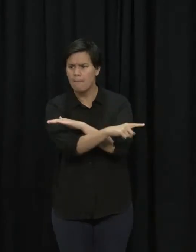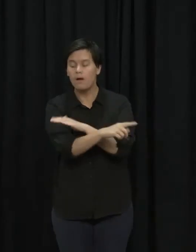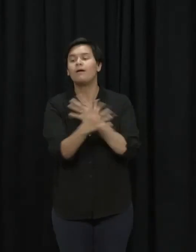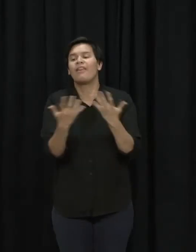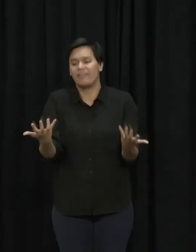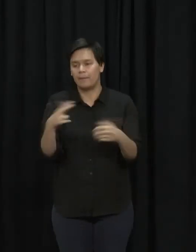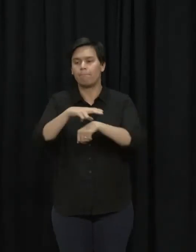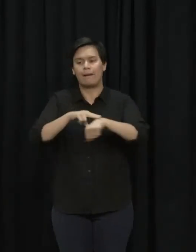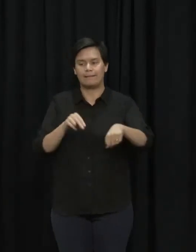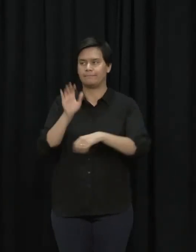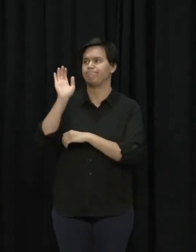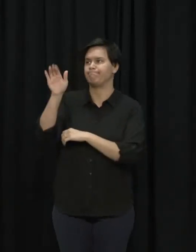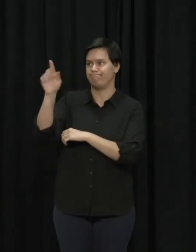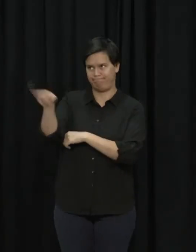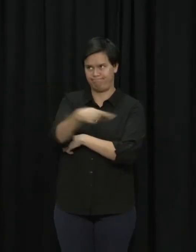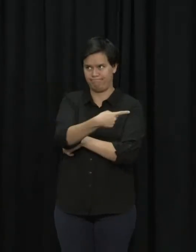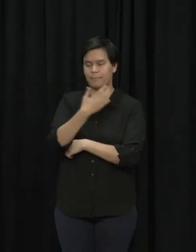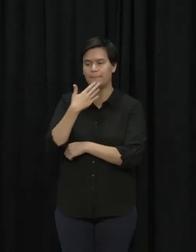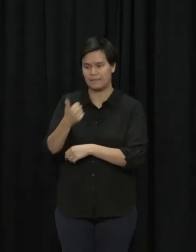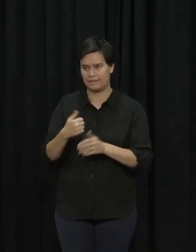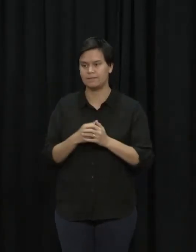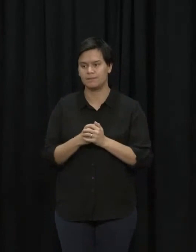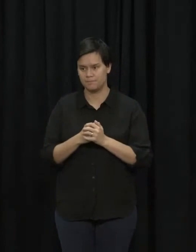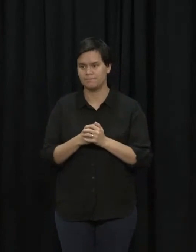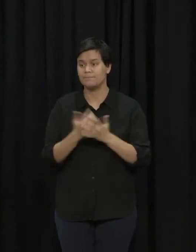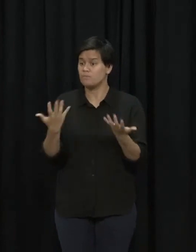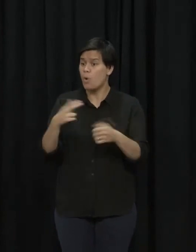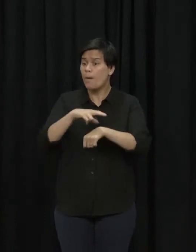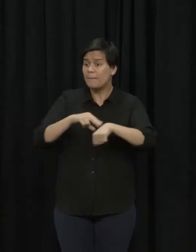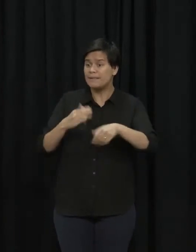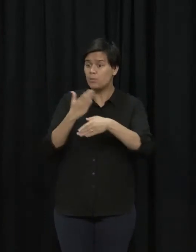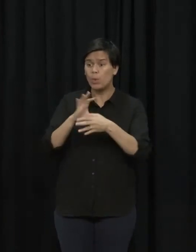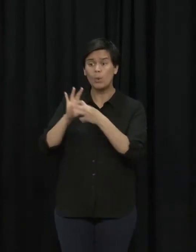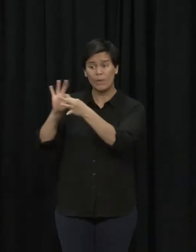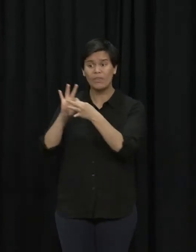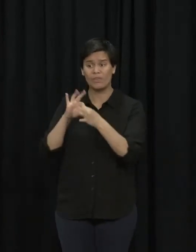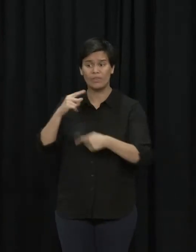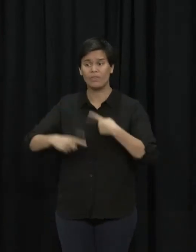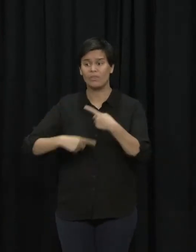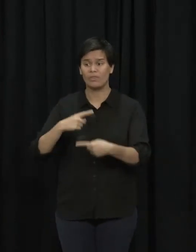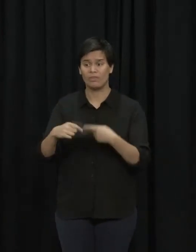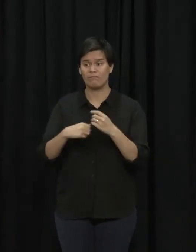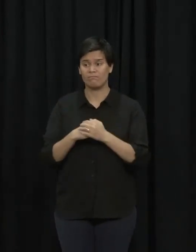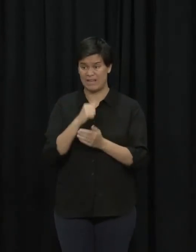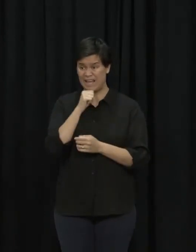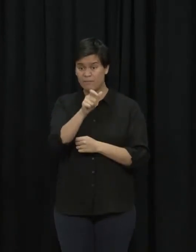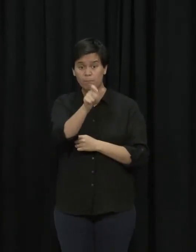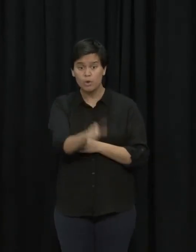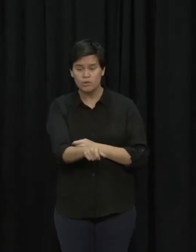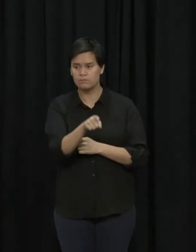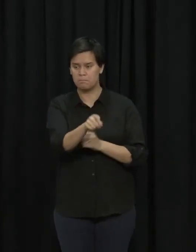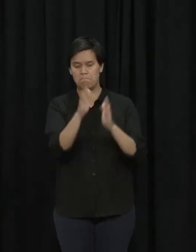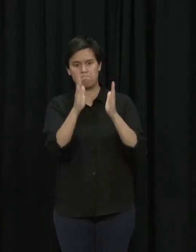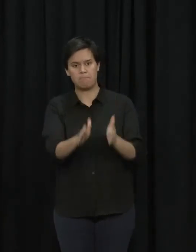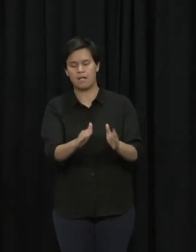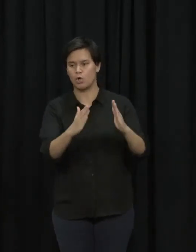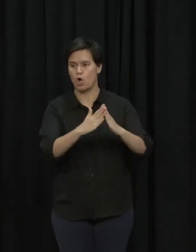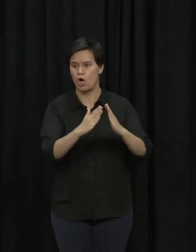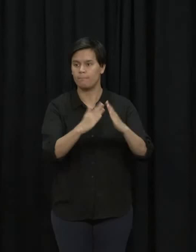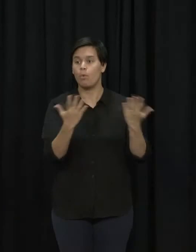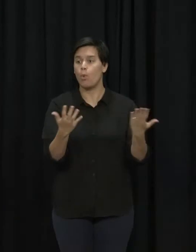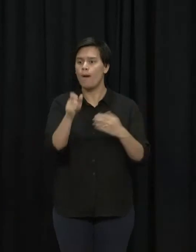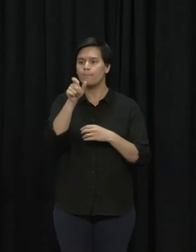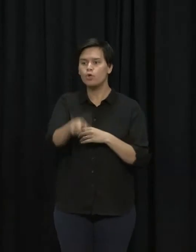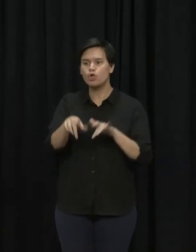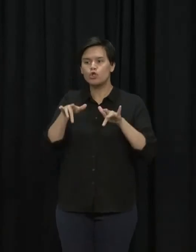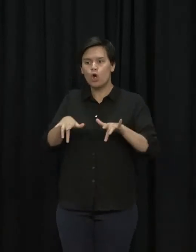about this particular thing. So we've worked closely with the police right throughout. If we cannot find someone who we need to find, then